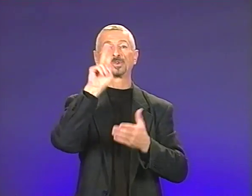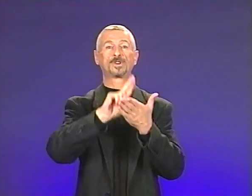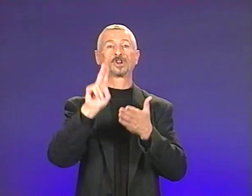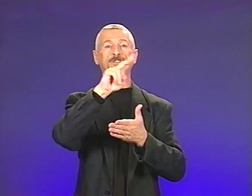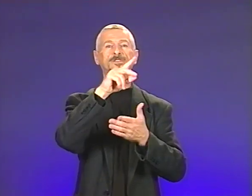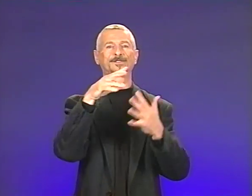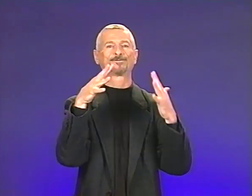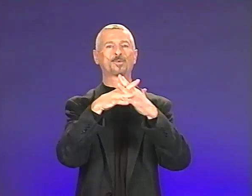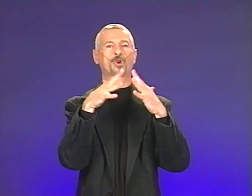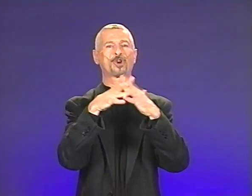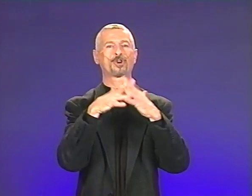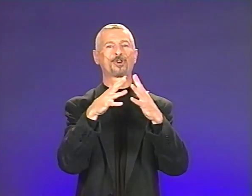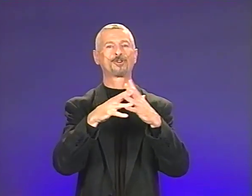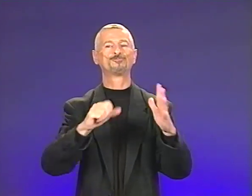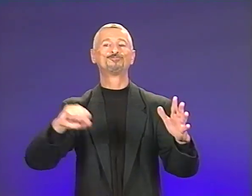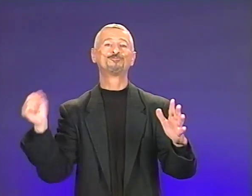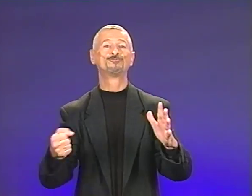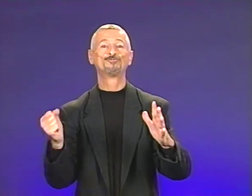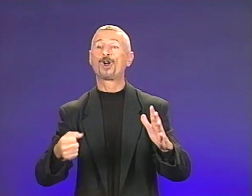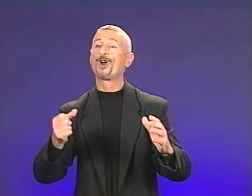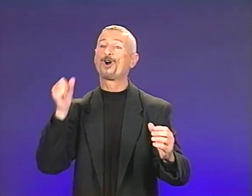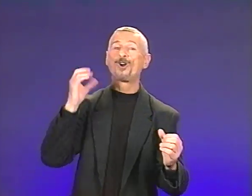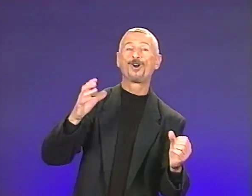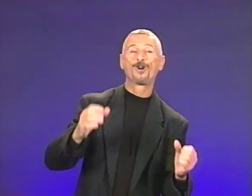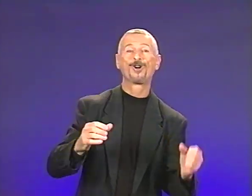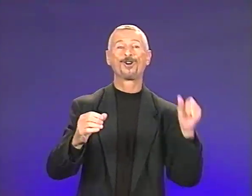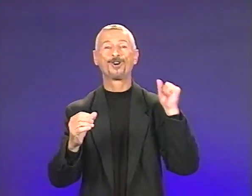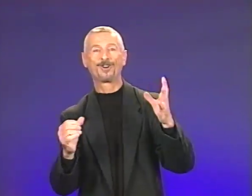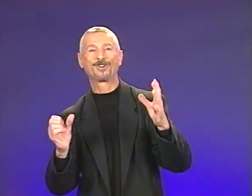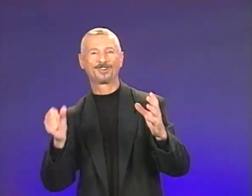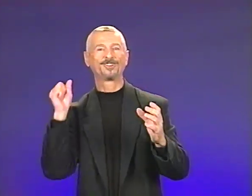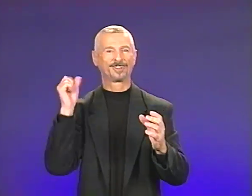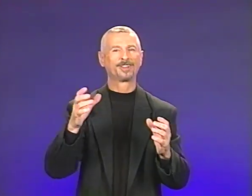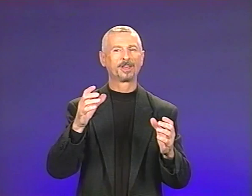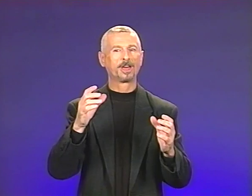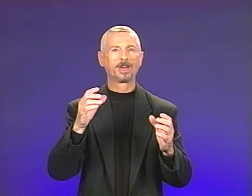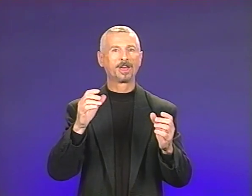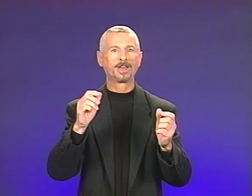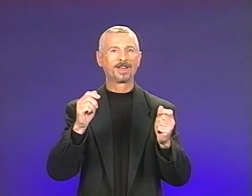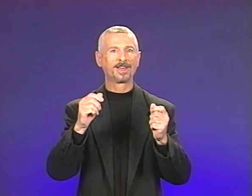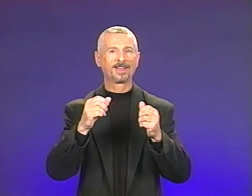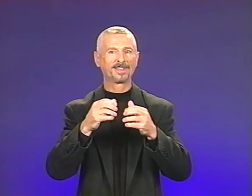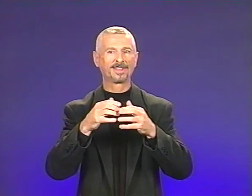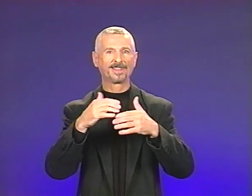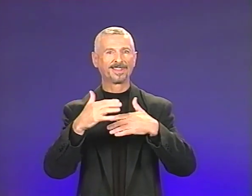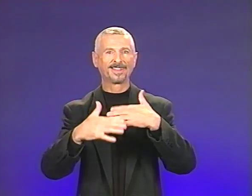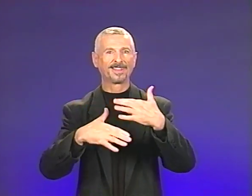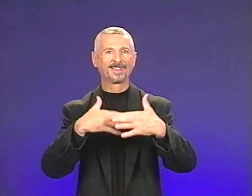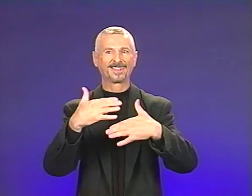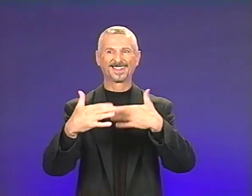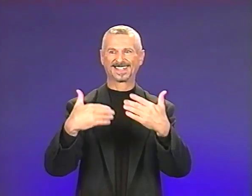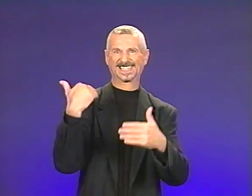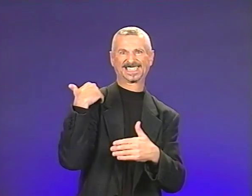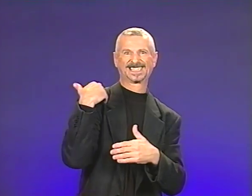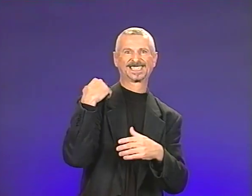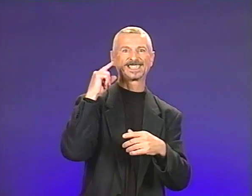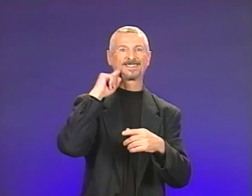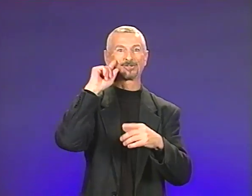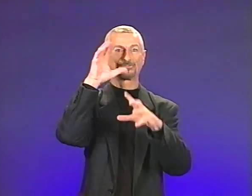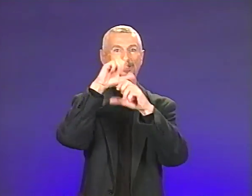1940s. To the beat of a drum, students have used percussion signing through the years to cheer their team on. More